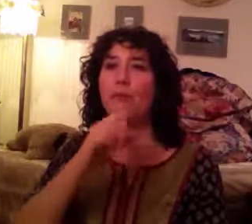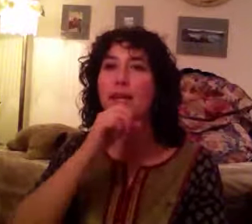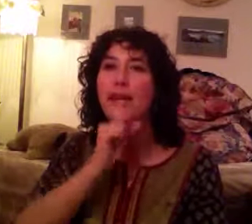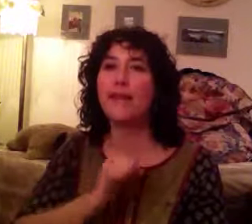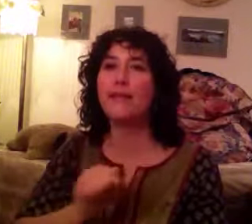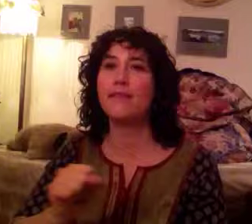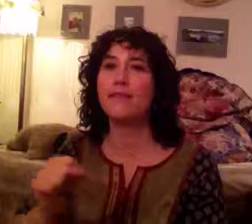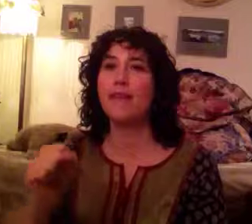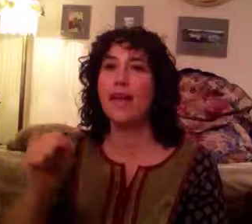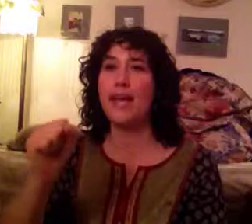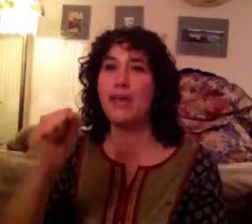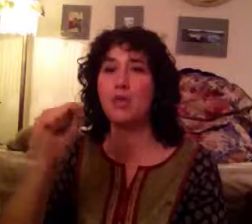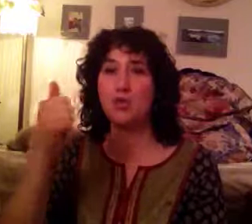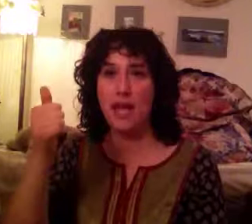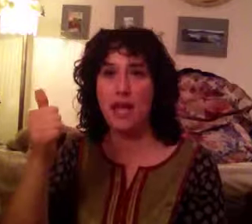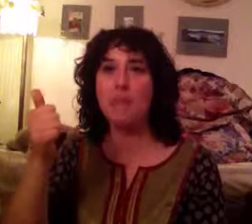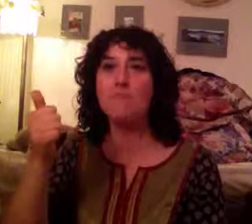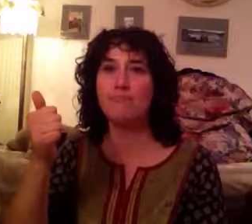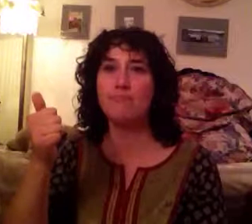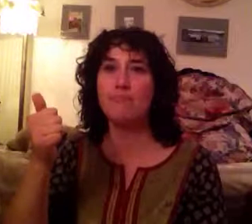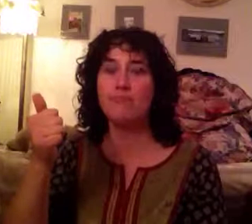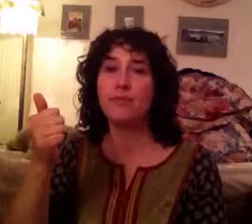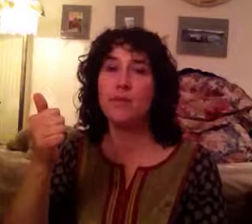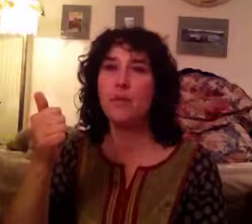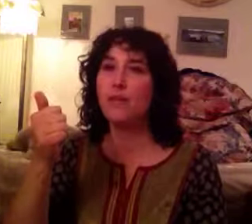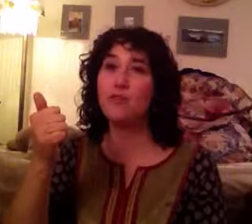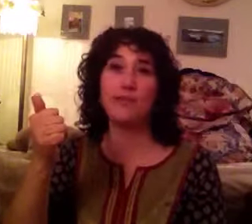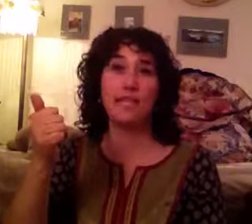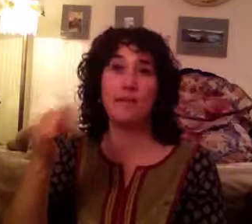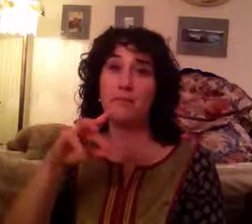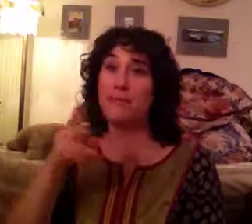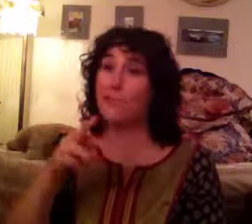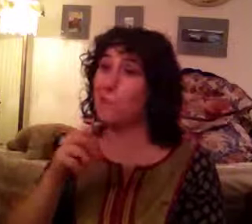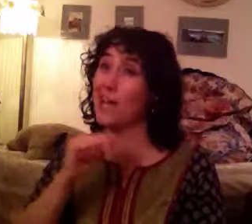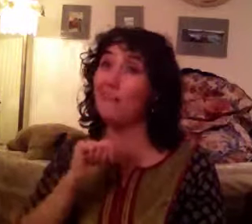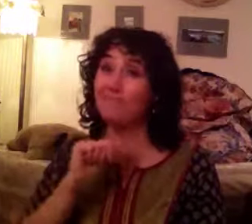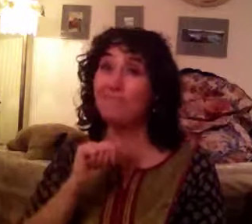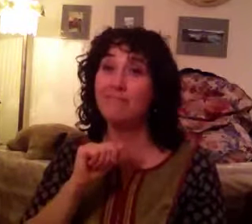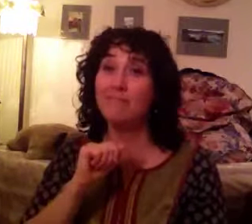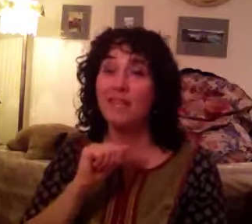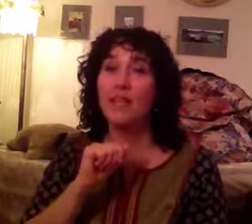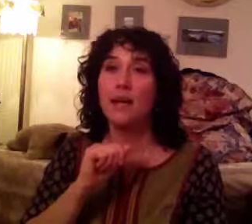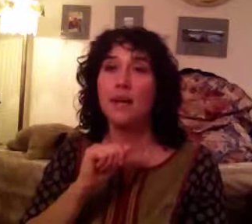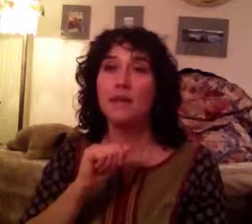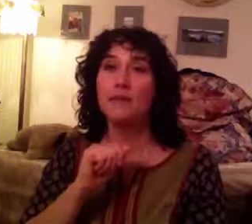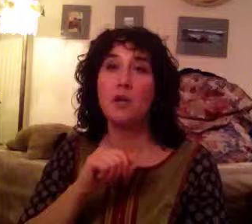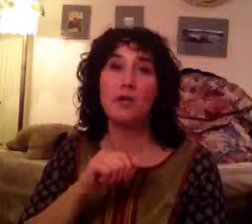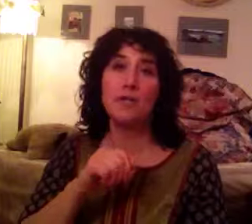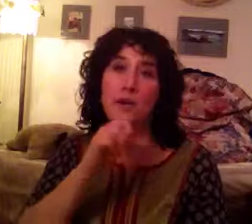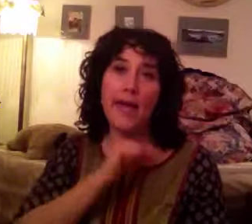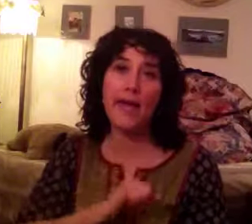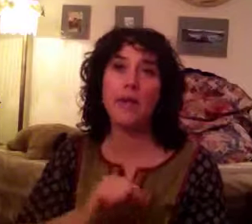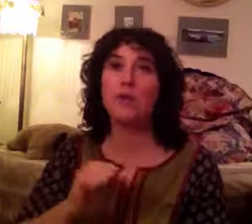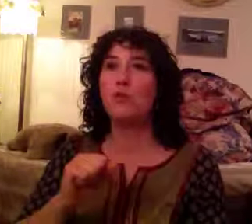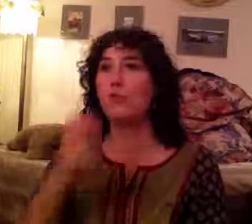properly it's age 10, but you'll see it either way. So,